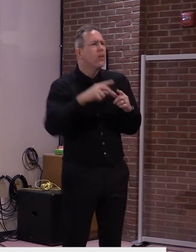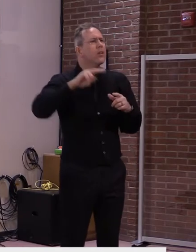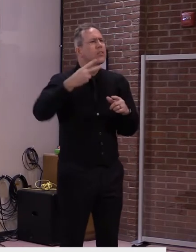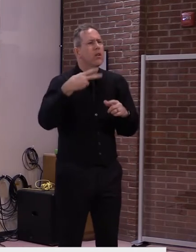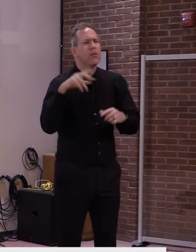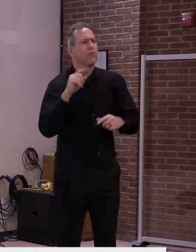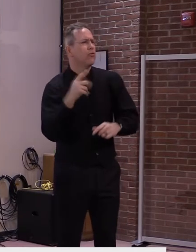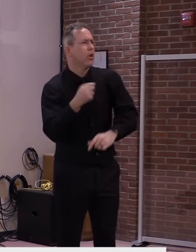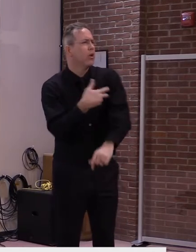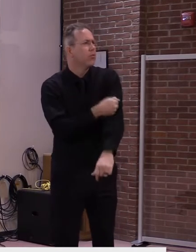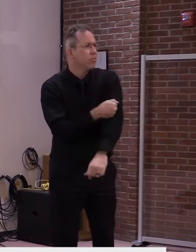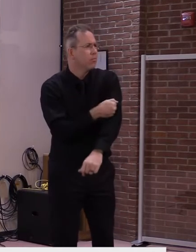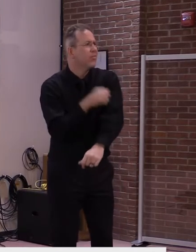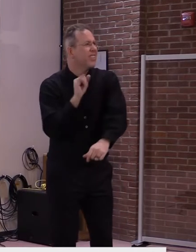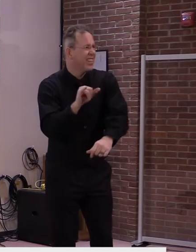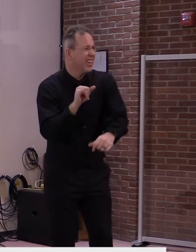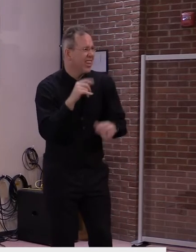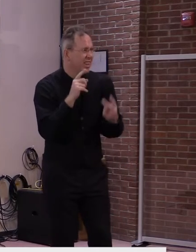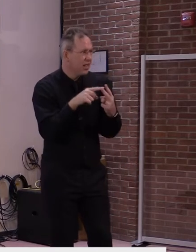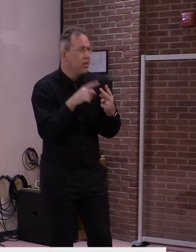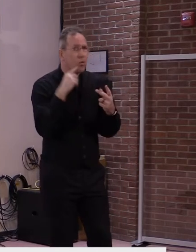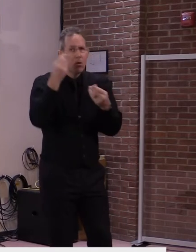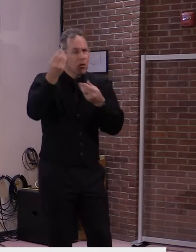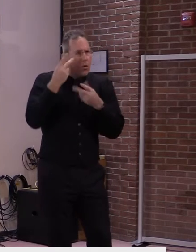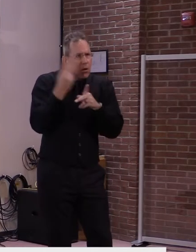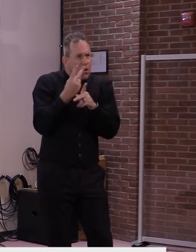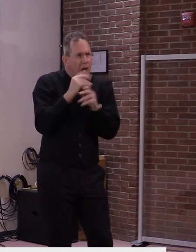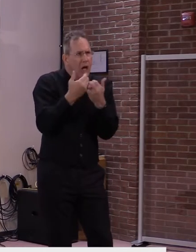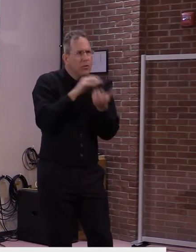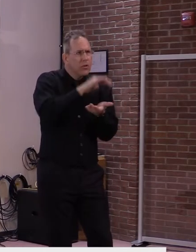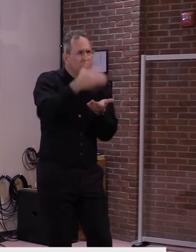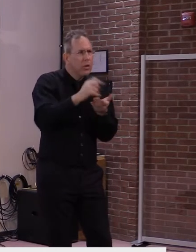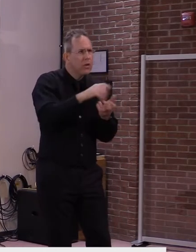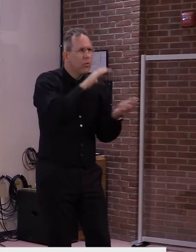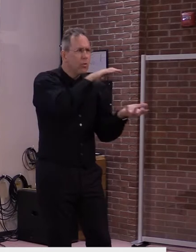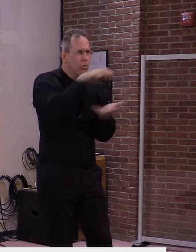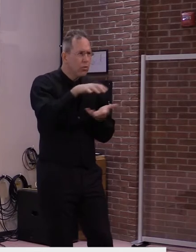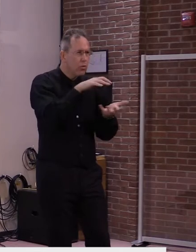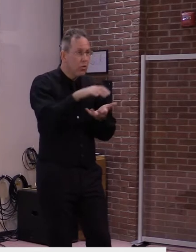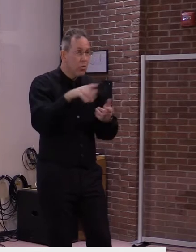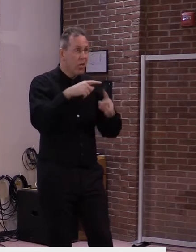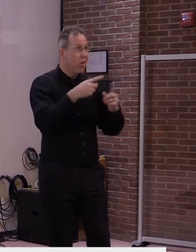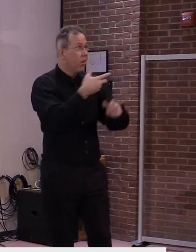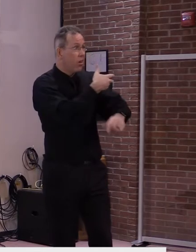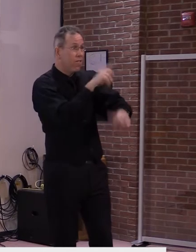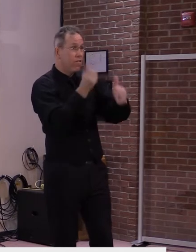can vaccinate with the vaccine allotment that we get from the federal government.